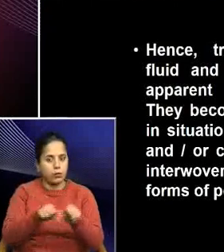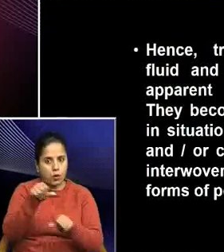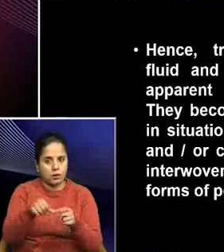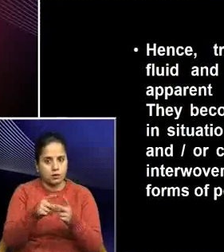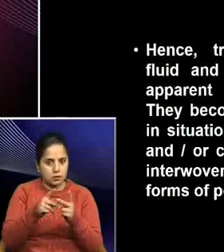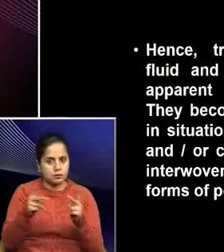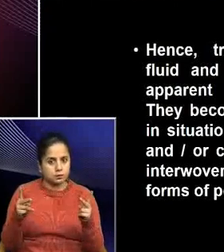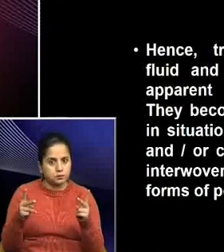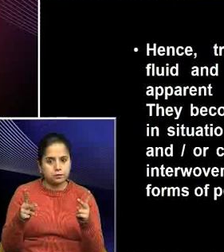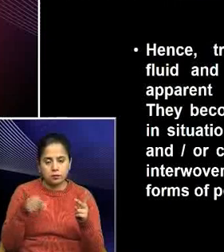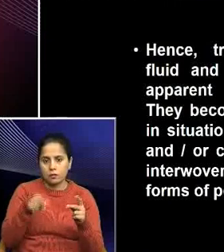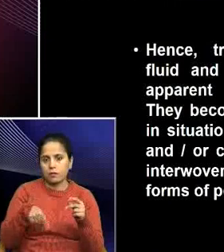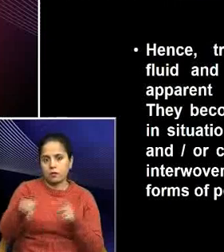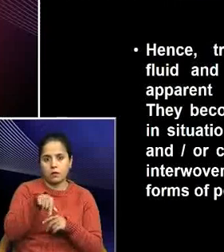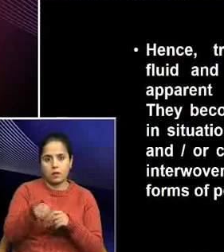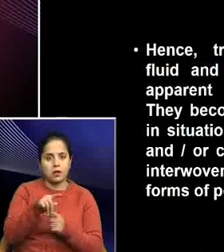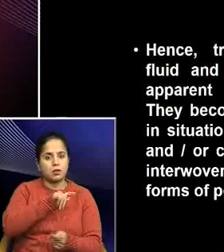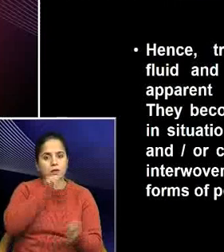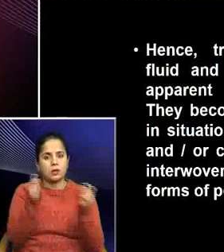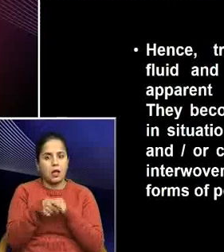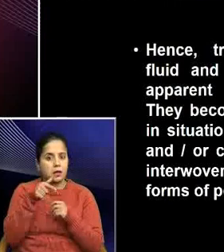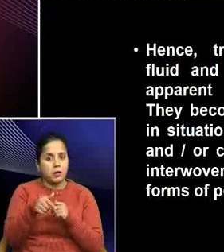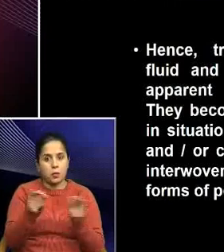and it's not a changeless thing.